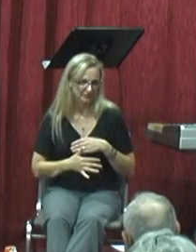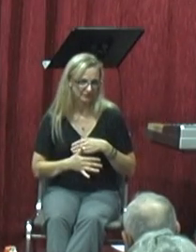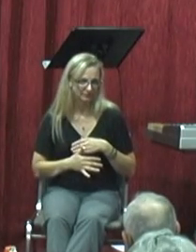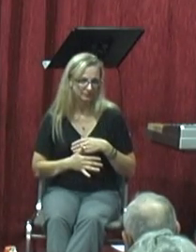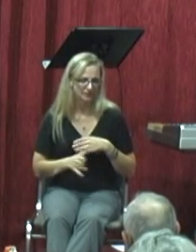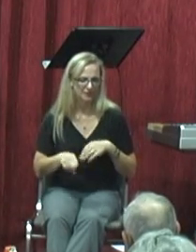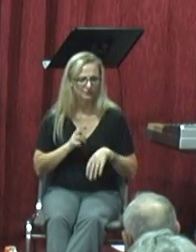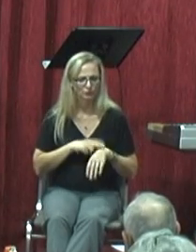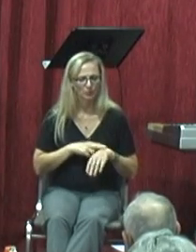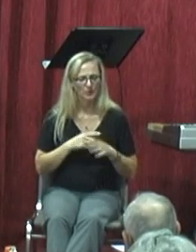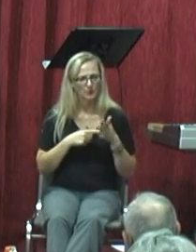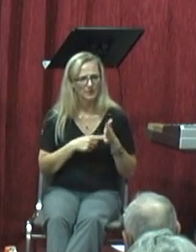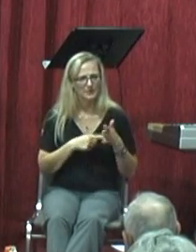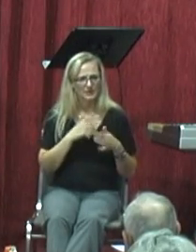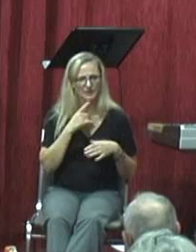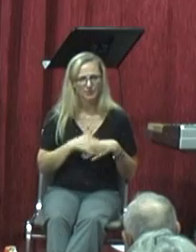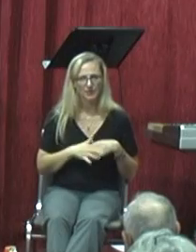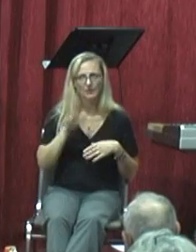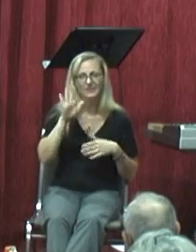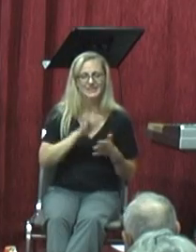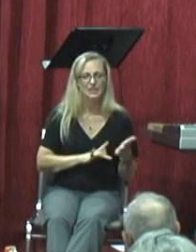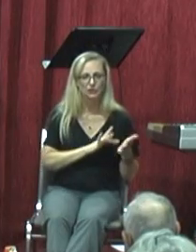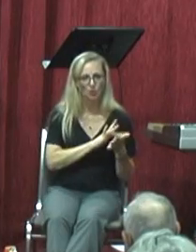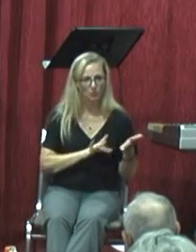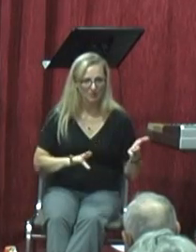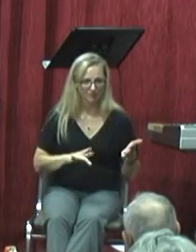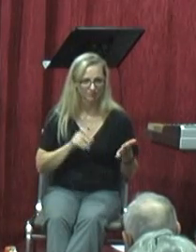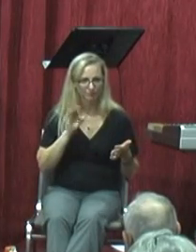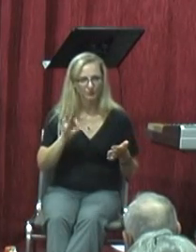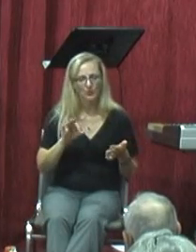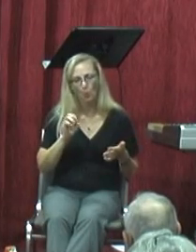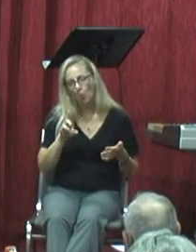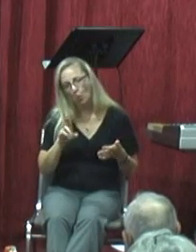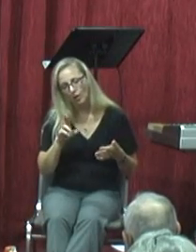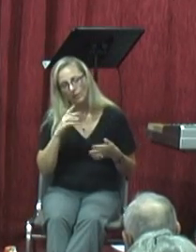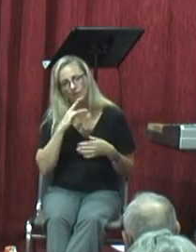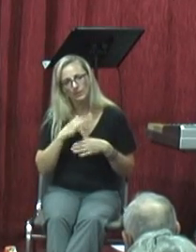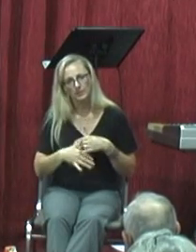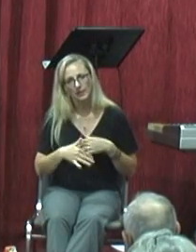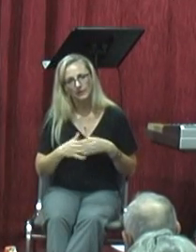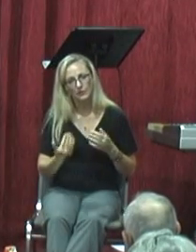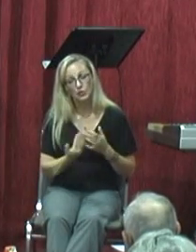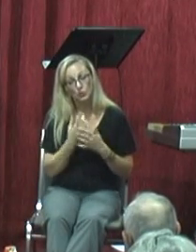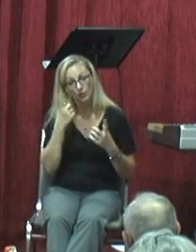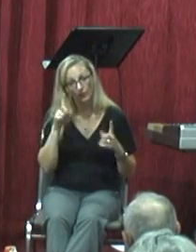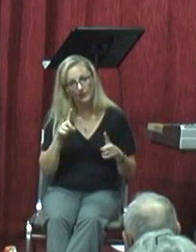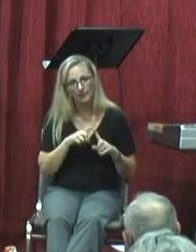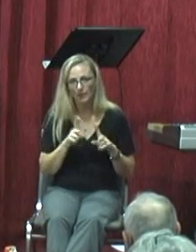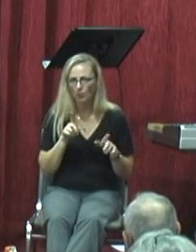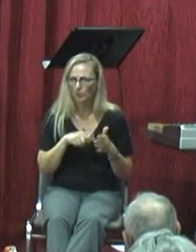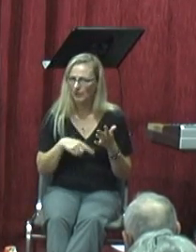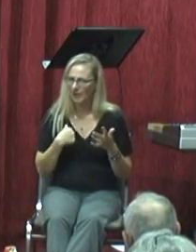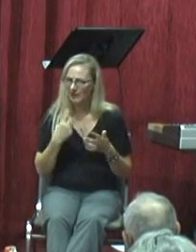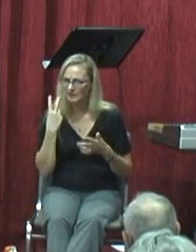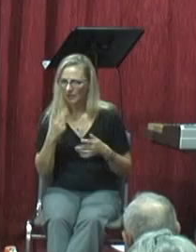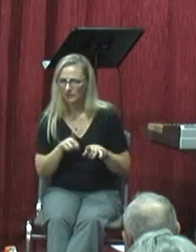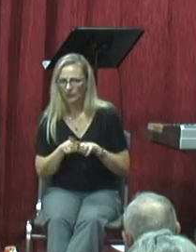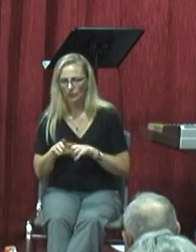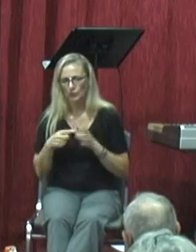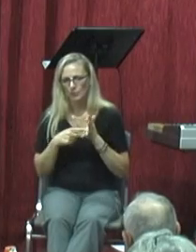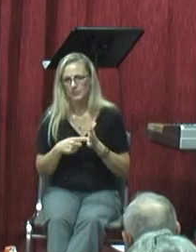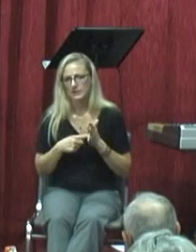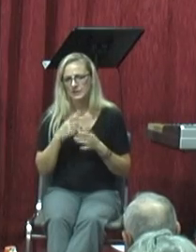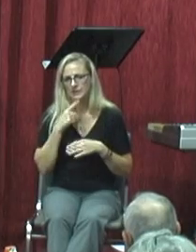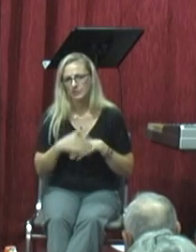it normally represents the blood of his atonement, or the blood of the new covenant. But what I saw is that it also represents the